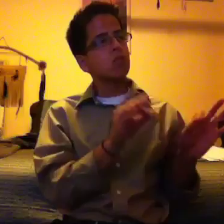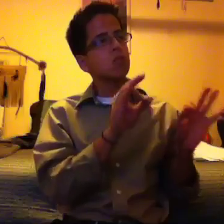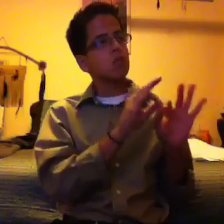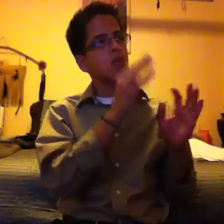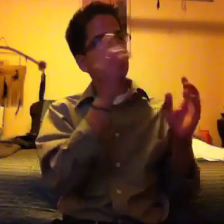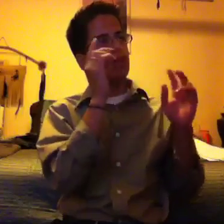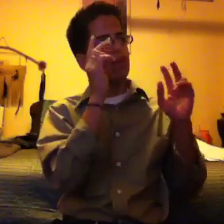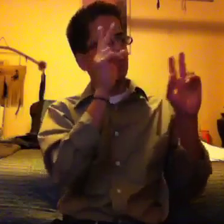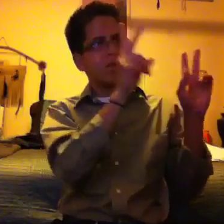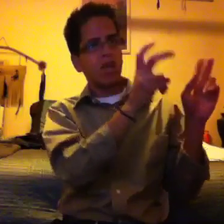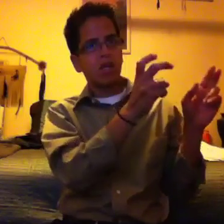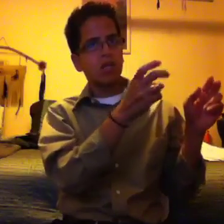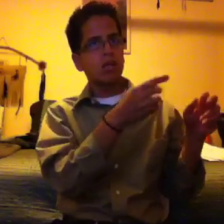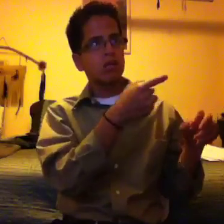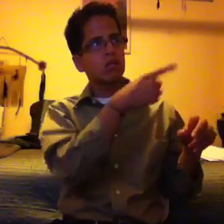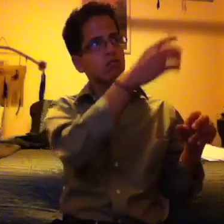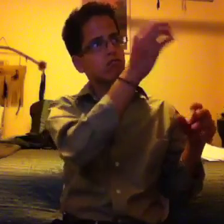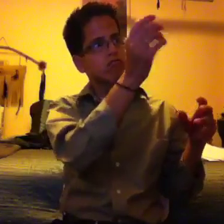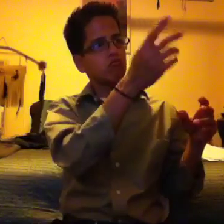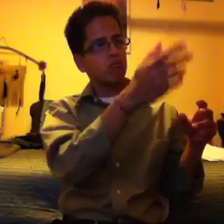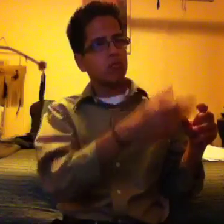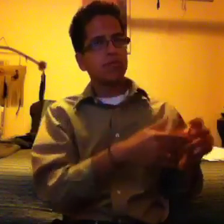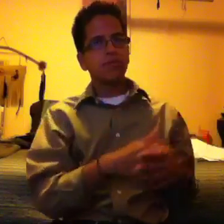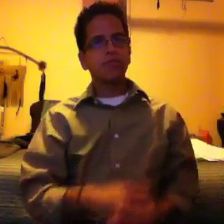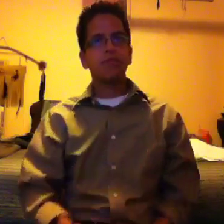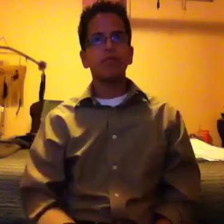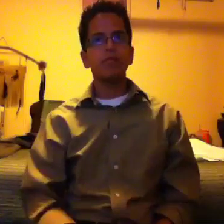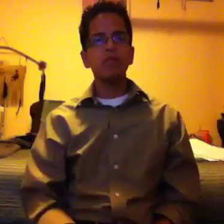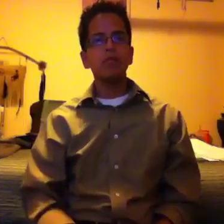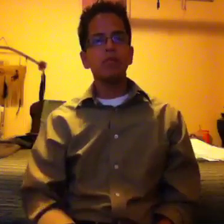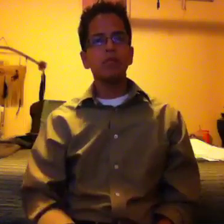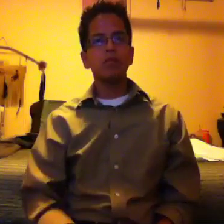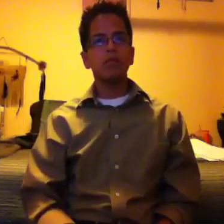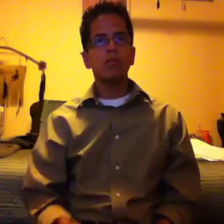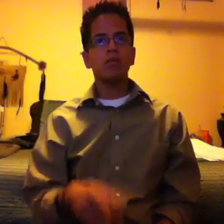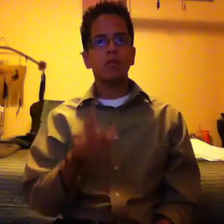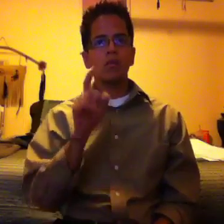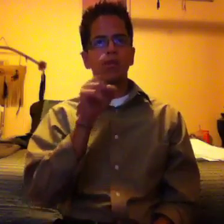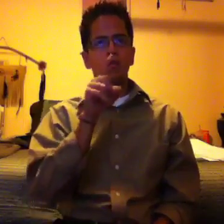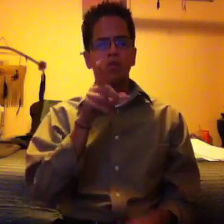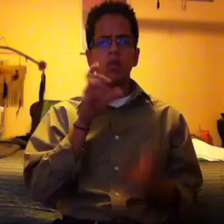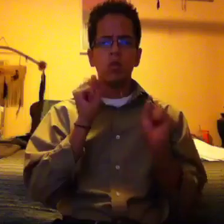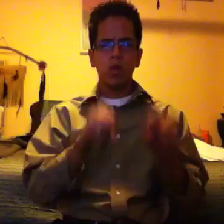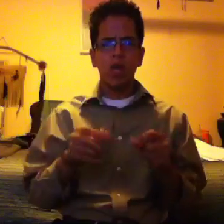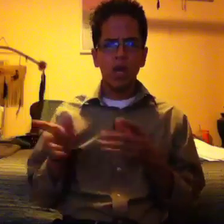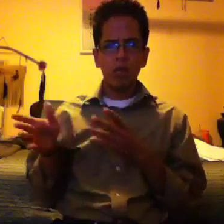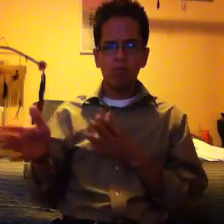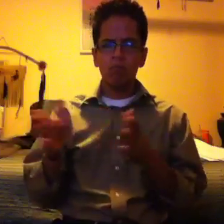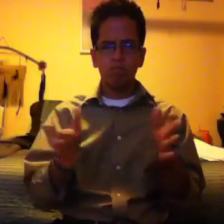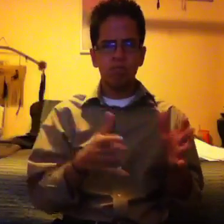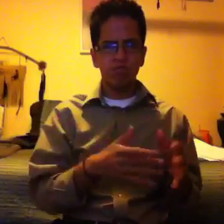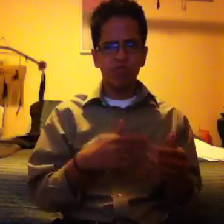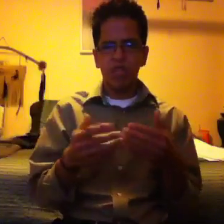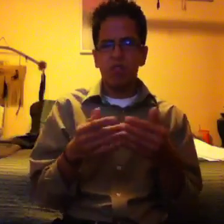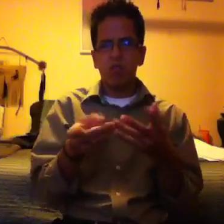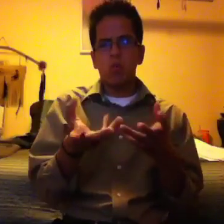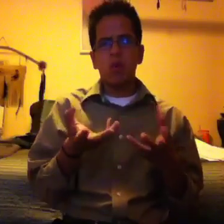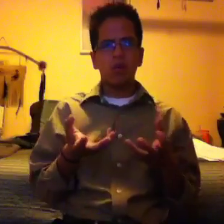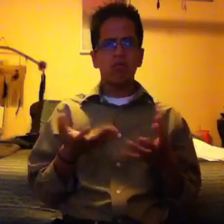And you can really arrange this however you'd like. I usually have students practice the skills that I'm working on in class, like concept